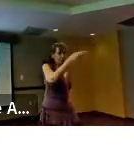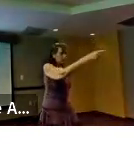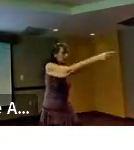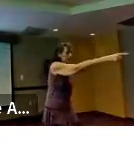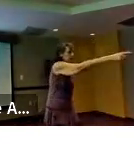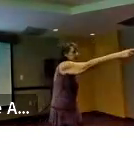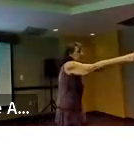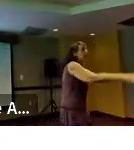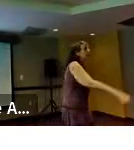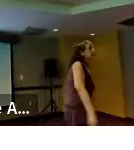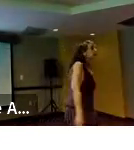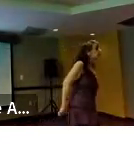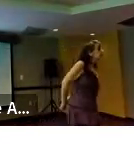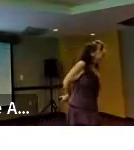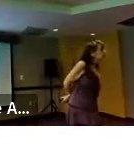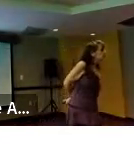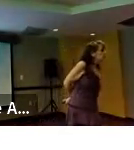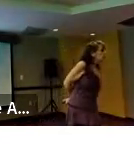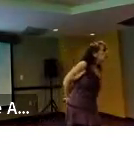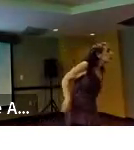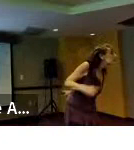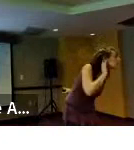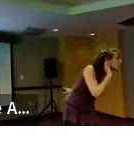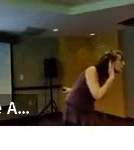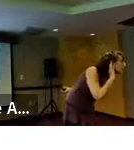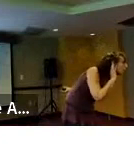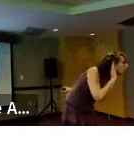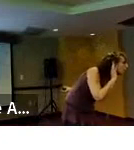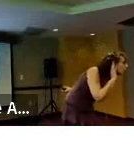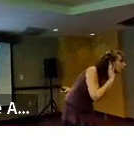fame, personality, yes.